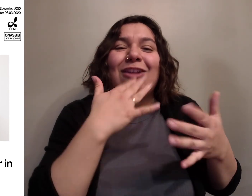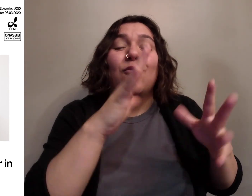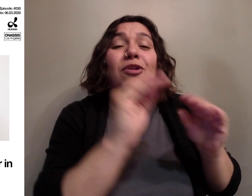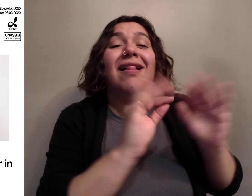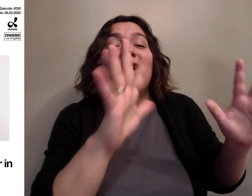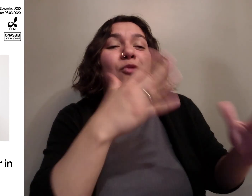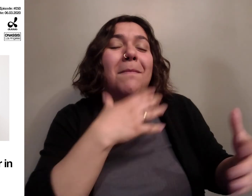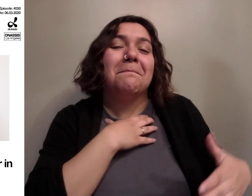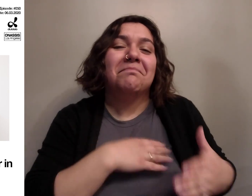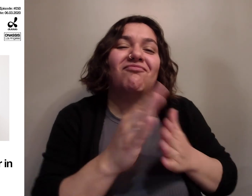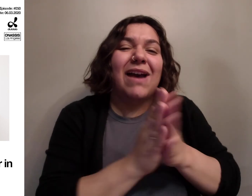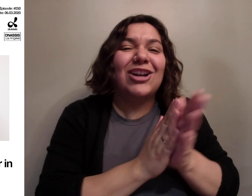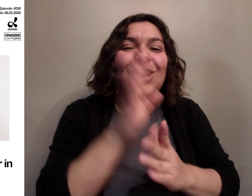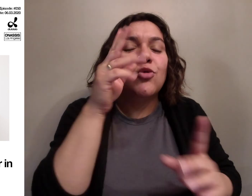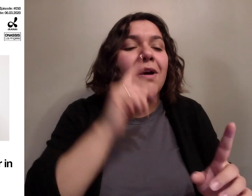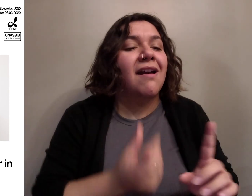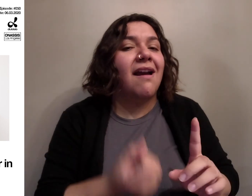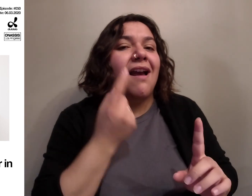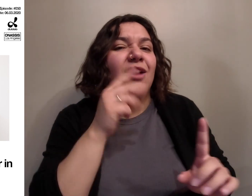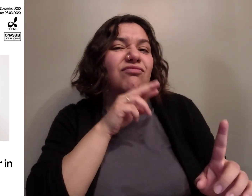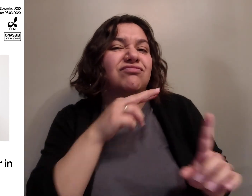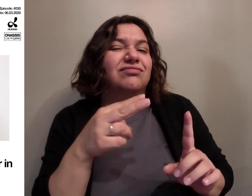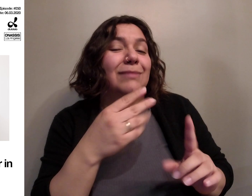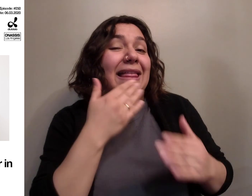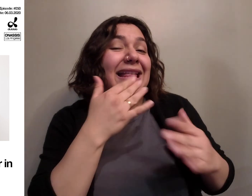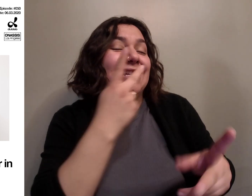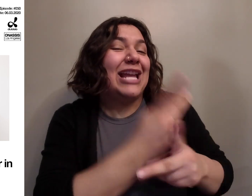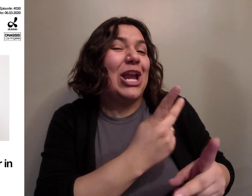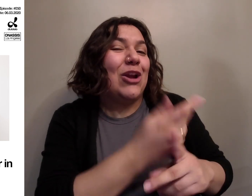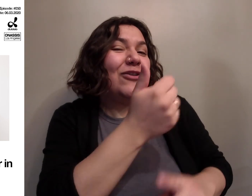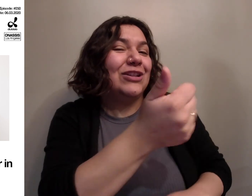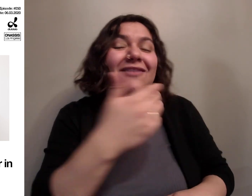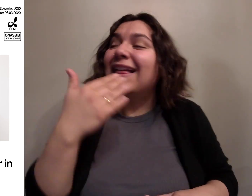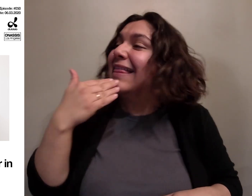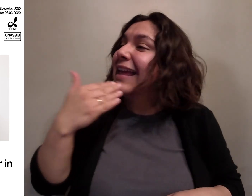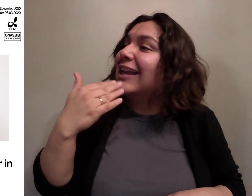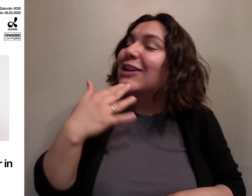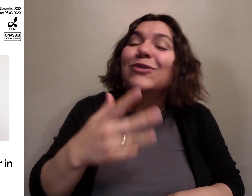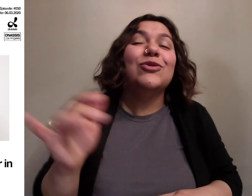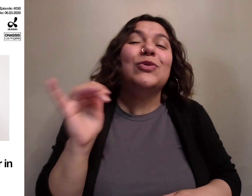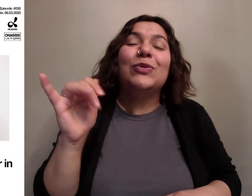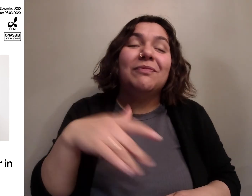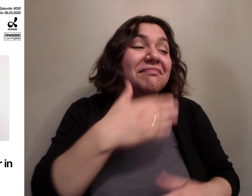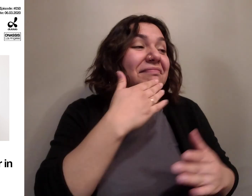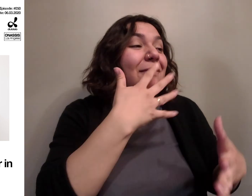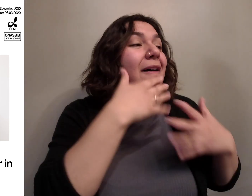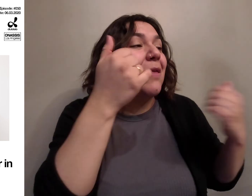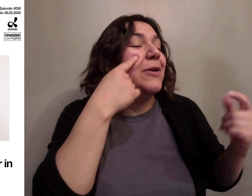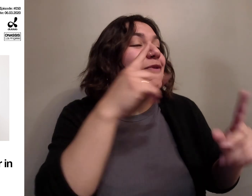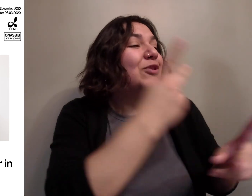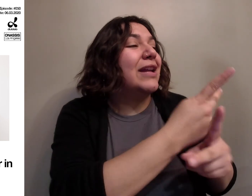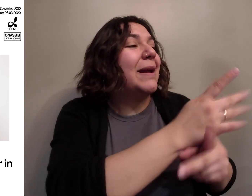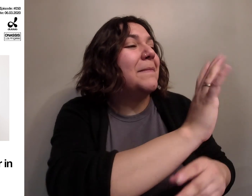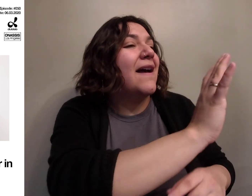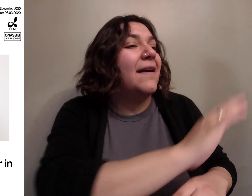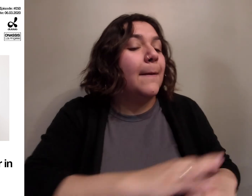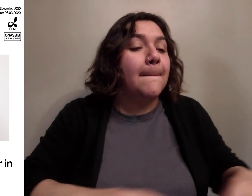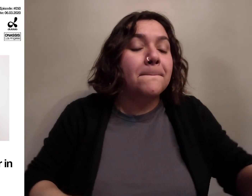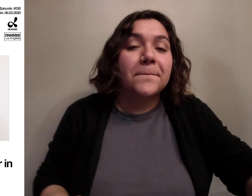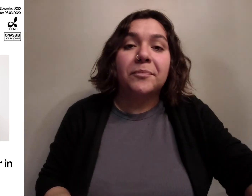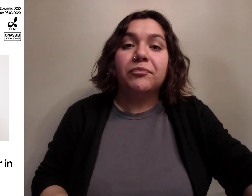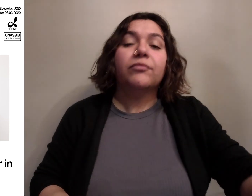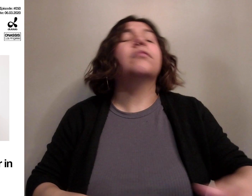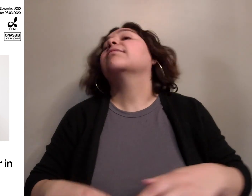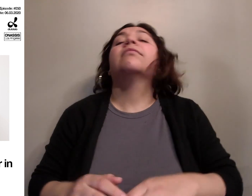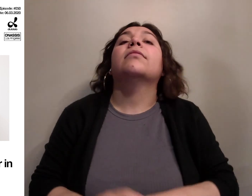thank you for your clarity and passion and insight. Take care of yourself. Thank you. Thank you.